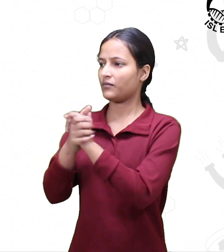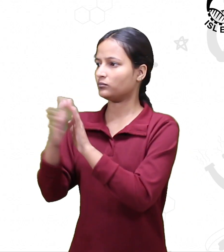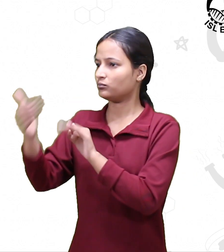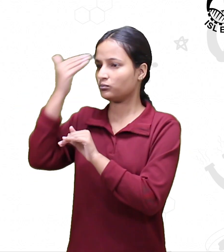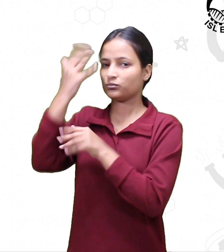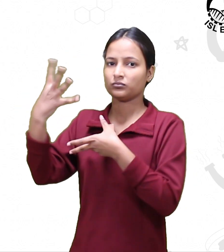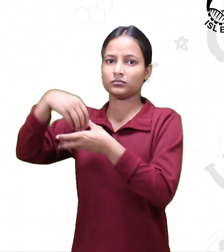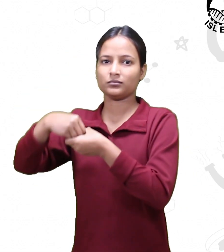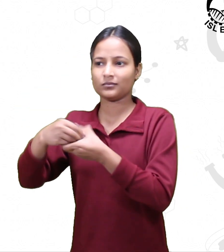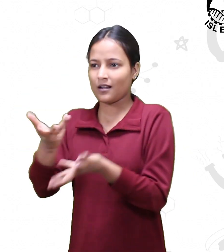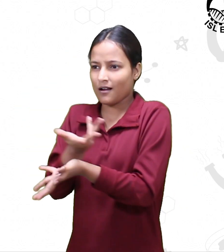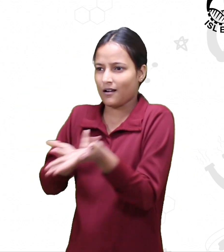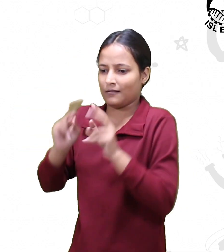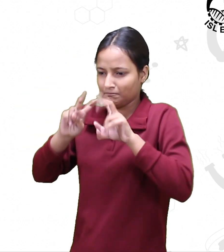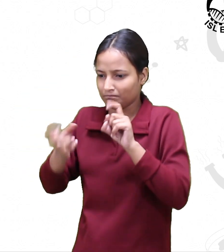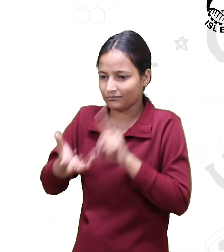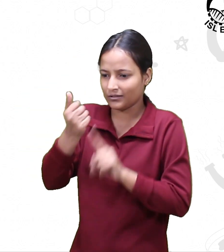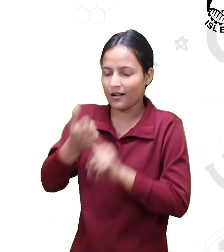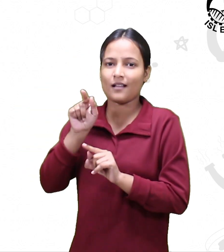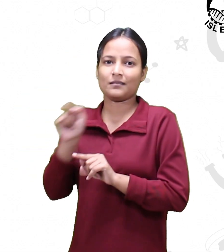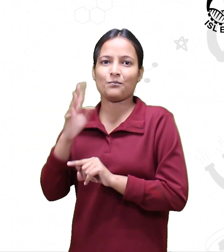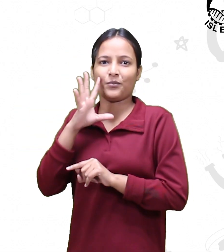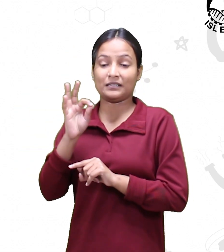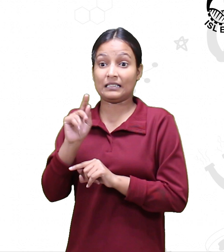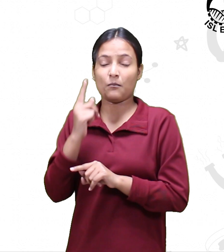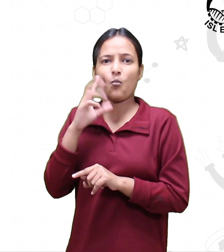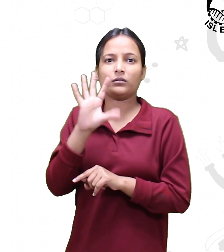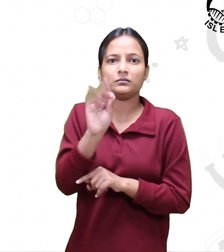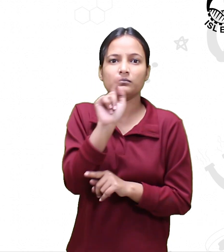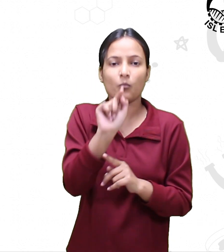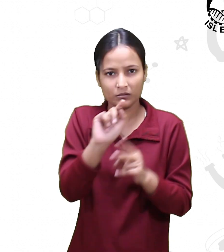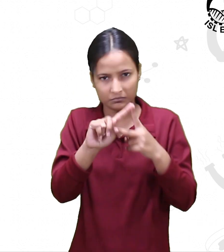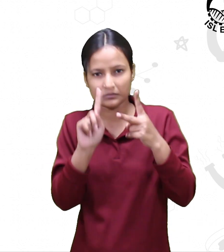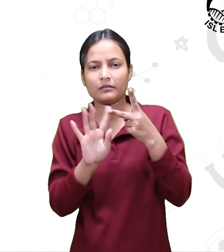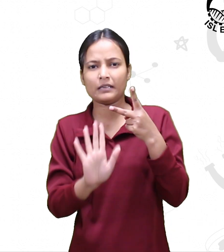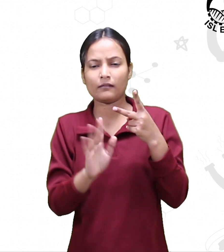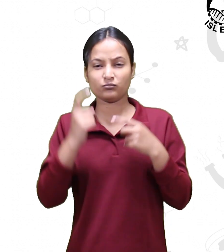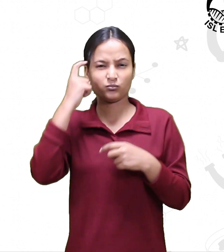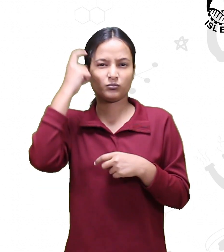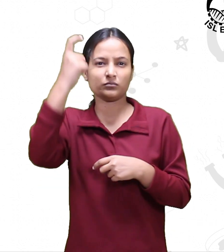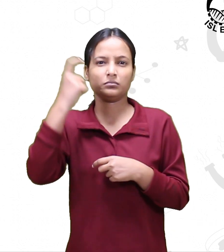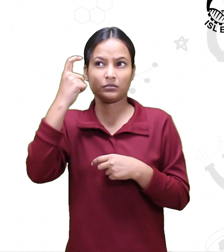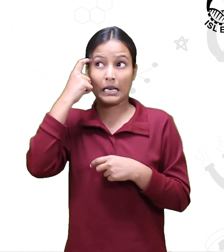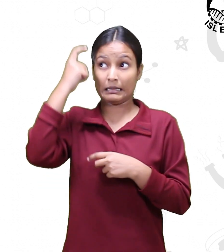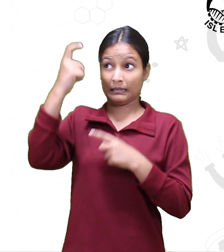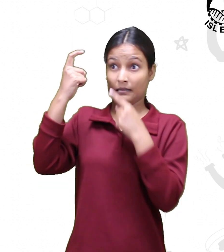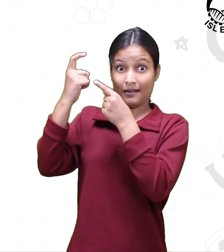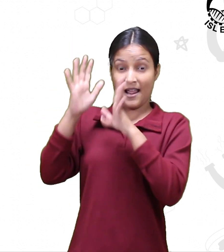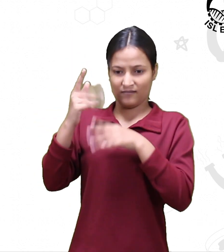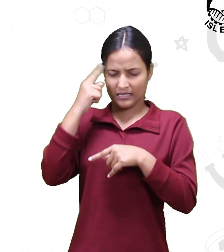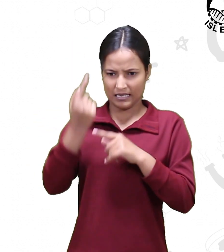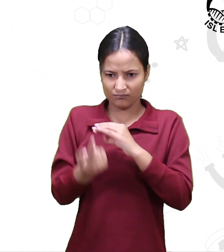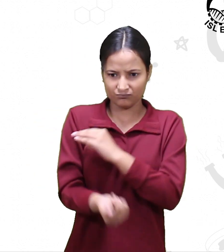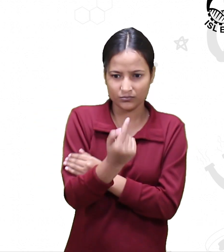how curious you really are, and how that question bothers you at 2 a.m. in the night. And if that